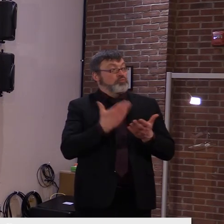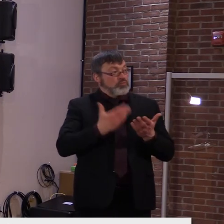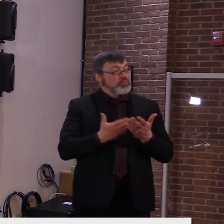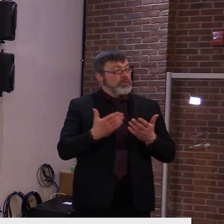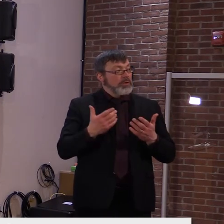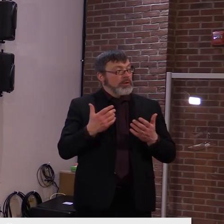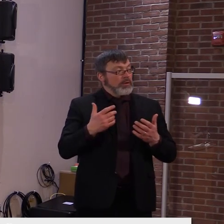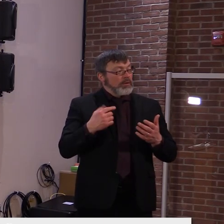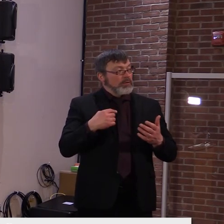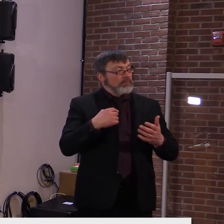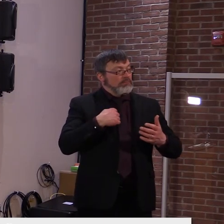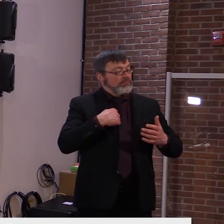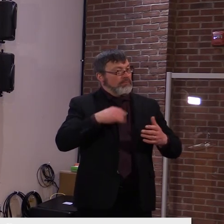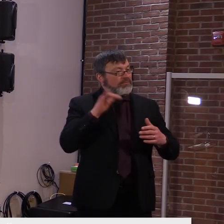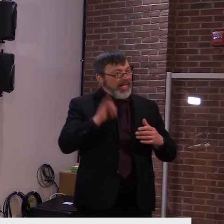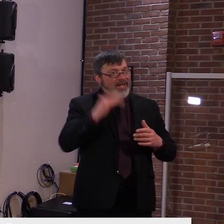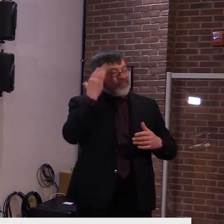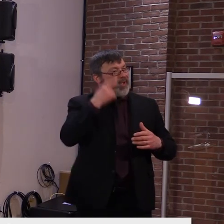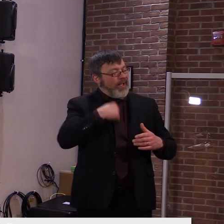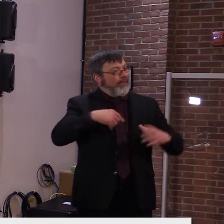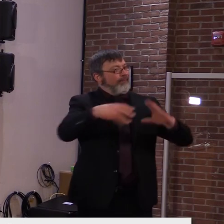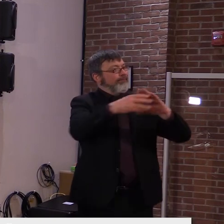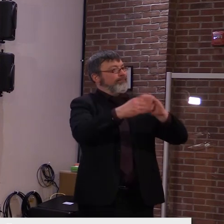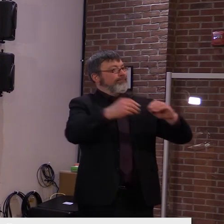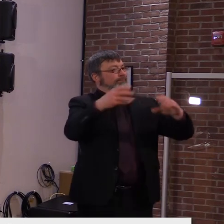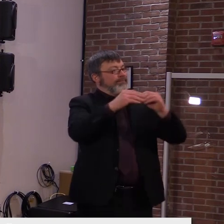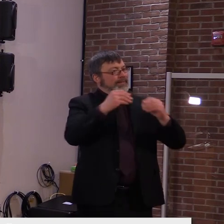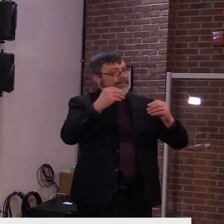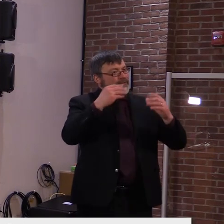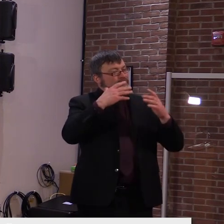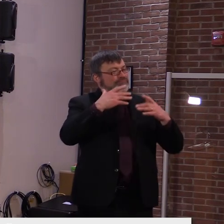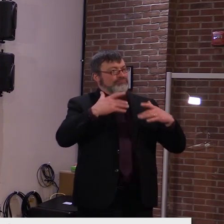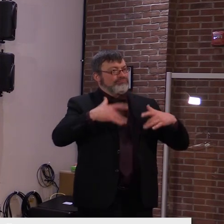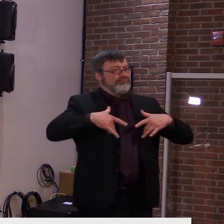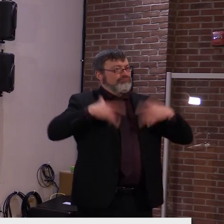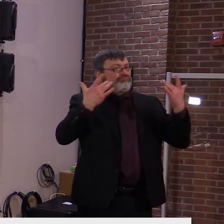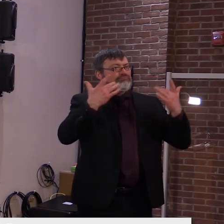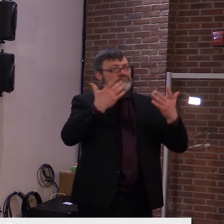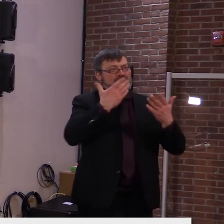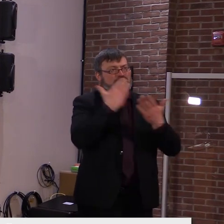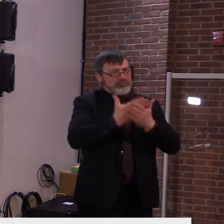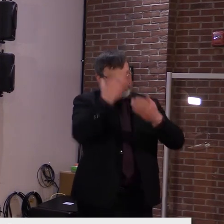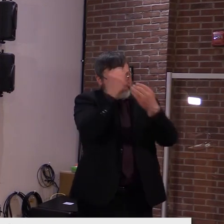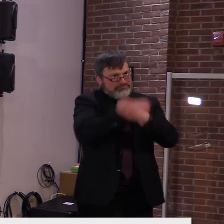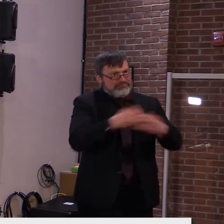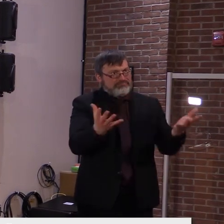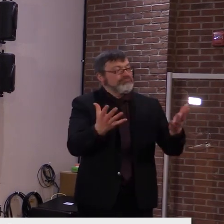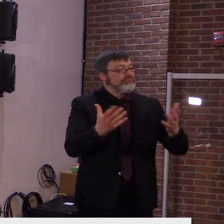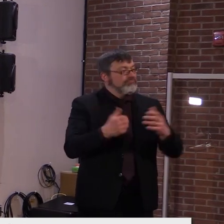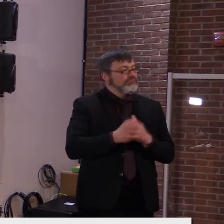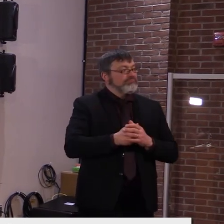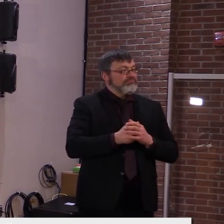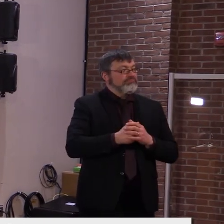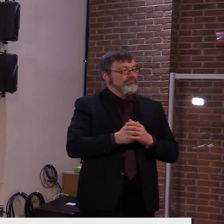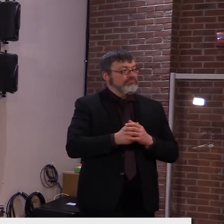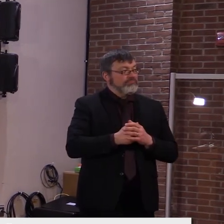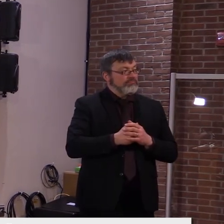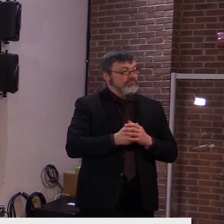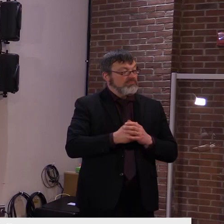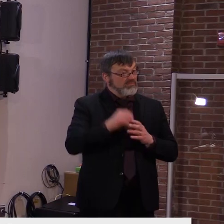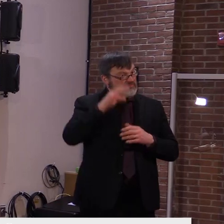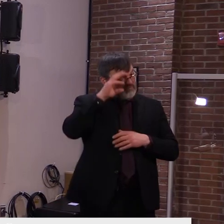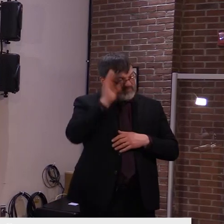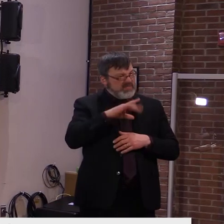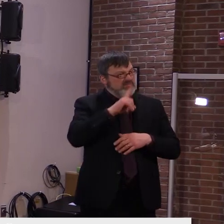optimism, especially as you just heard, we mark a full year since the pandemic reached into our